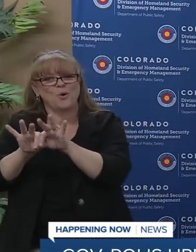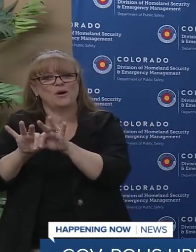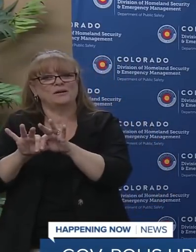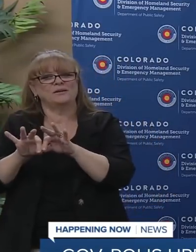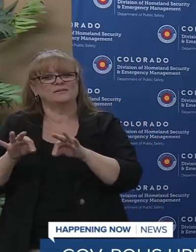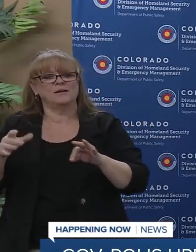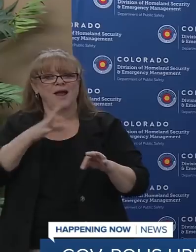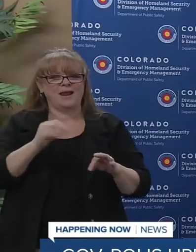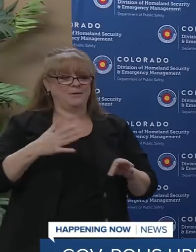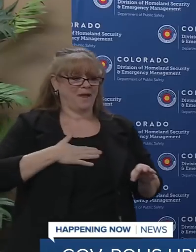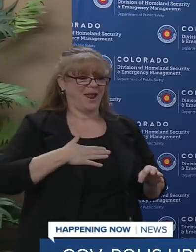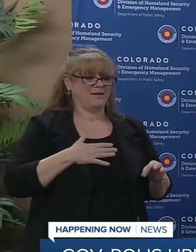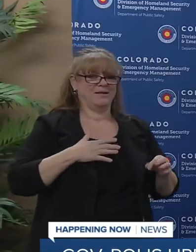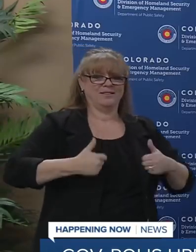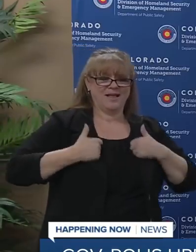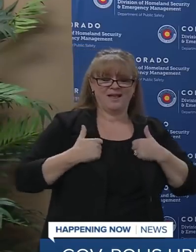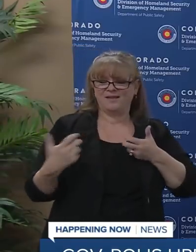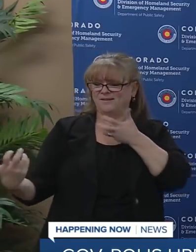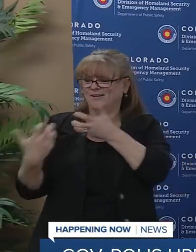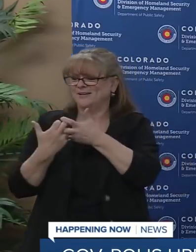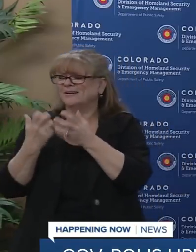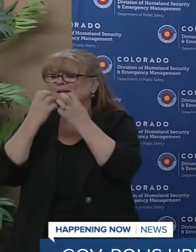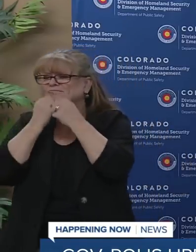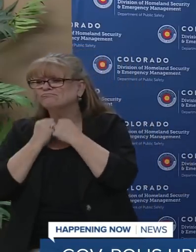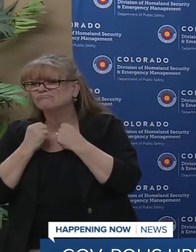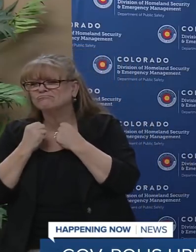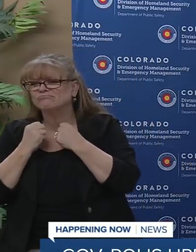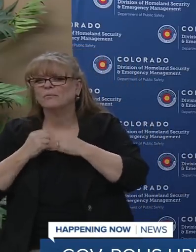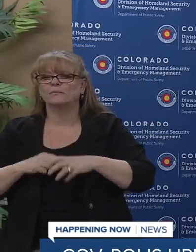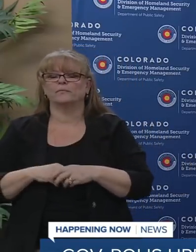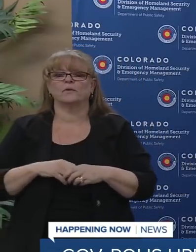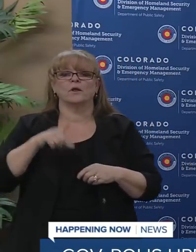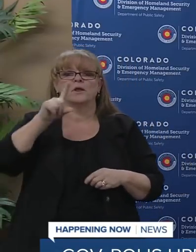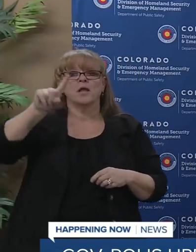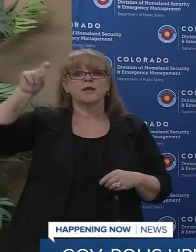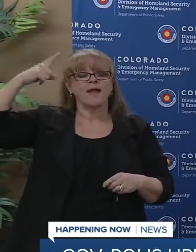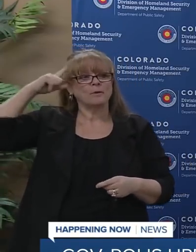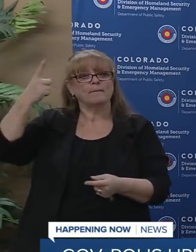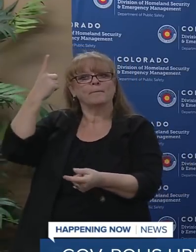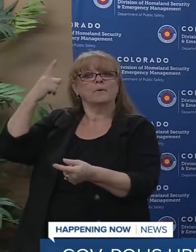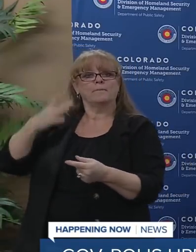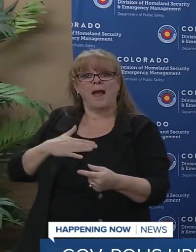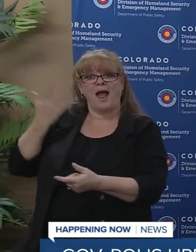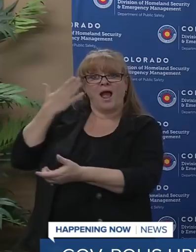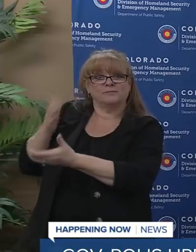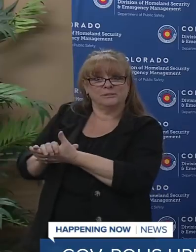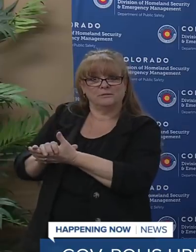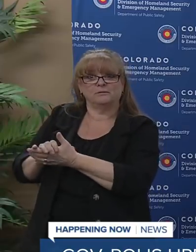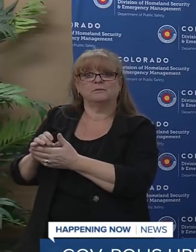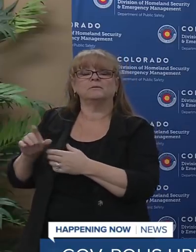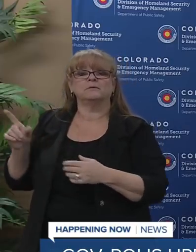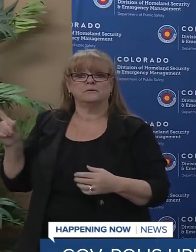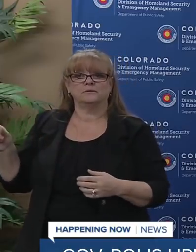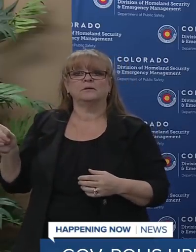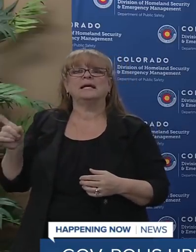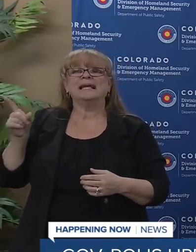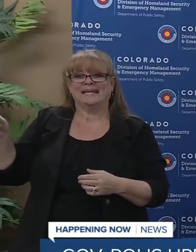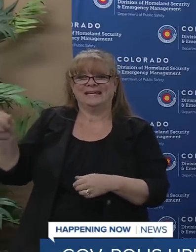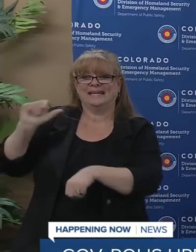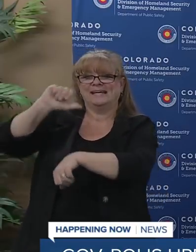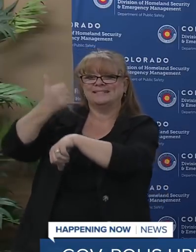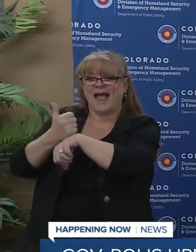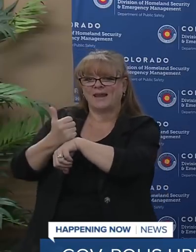of volunteers at the Colorado Department of Agriculture and the state's pet protection program called PACFA have put together